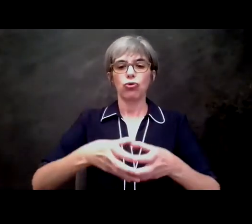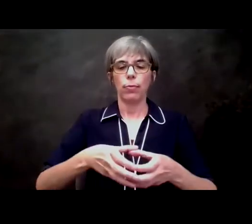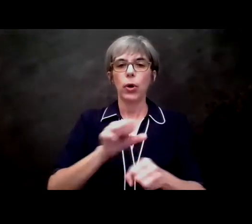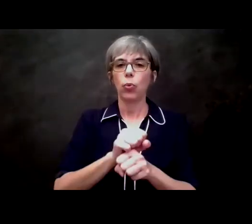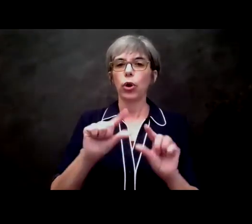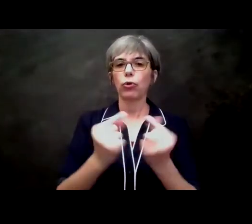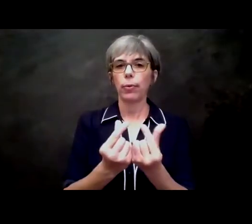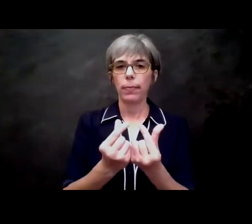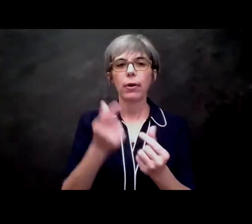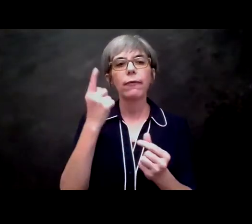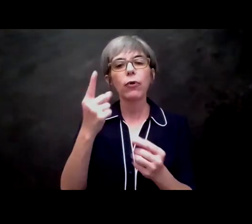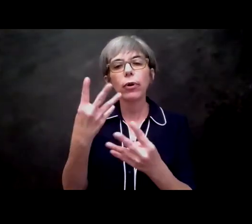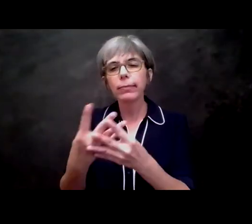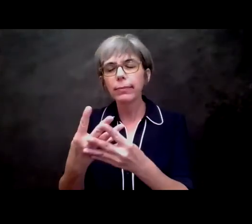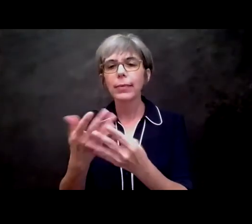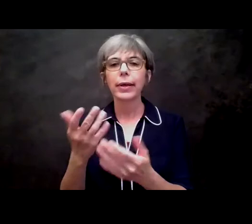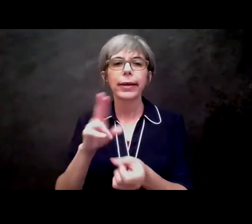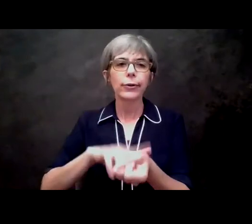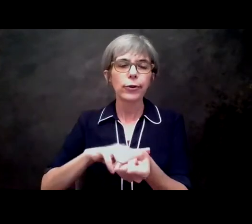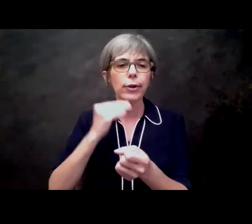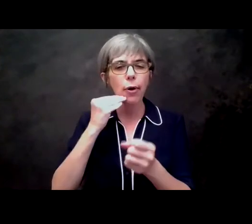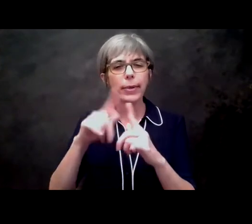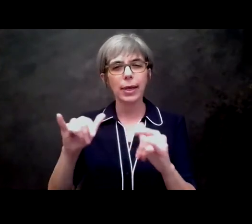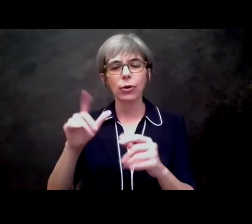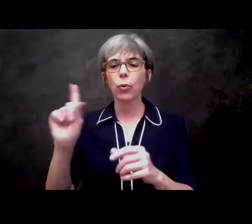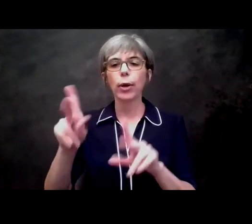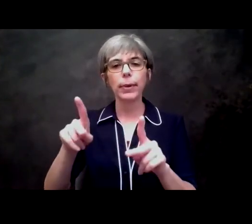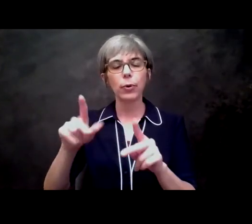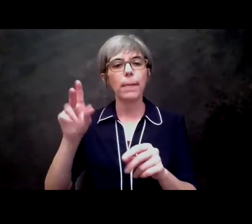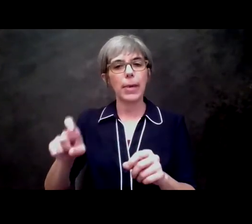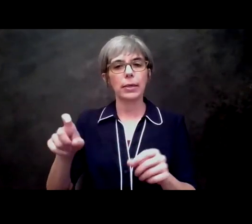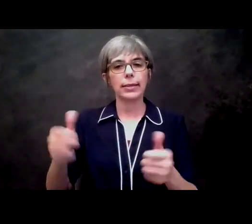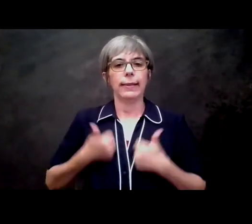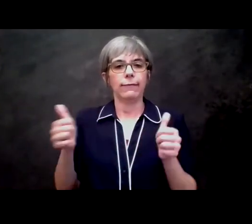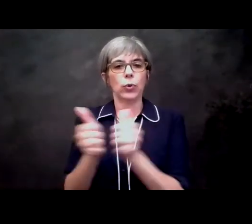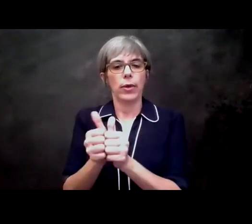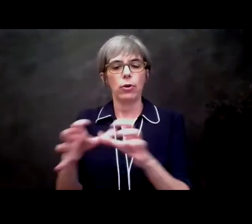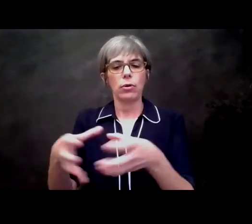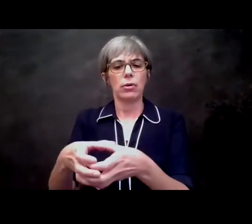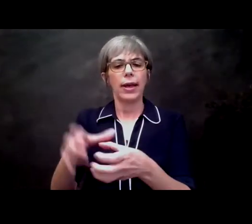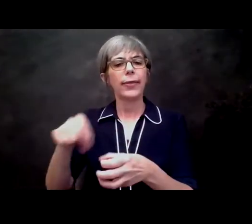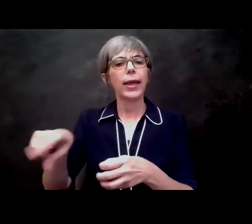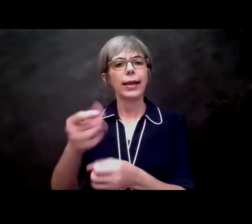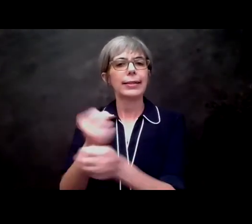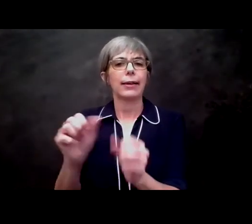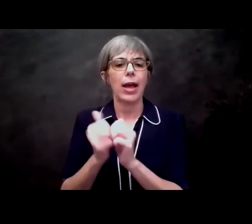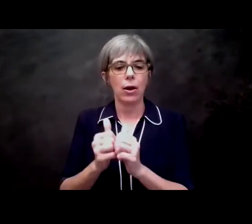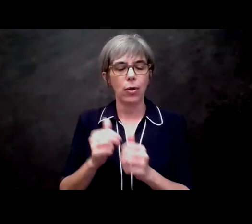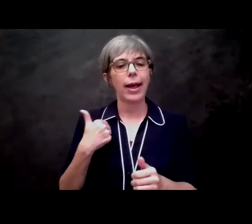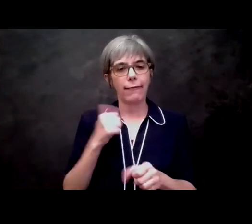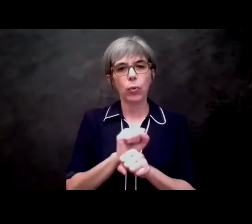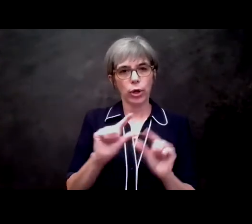of our COVID response. And so we are working on strategies of testing and